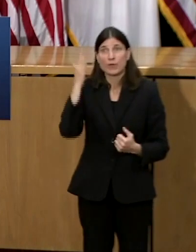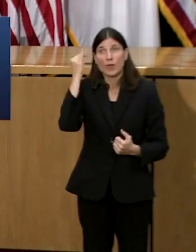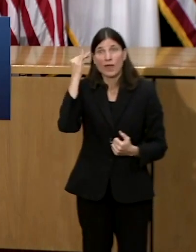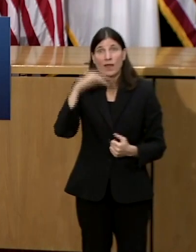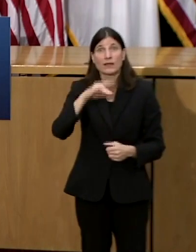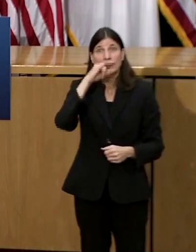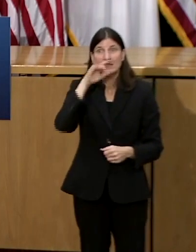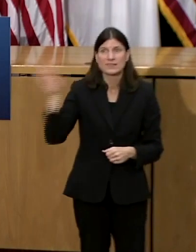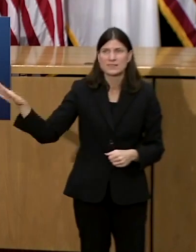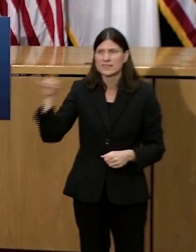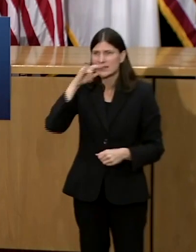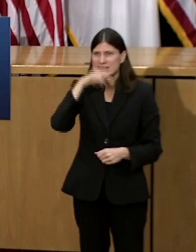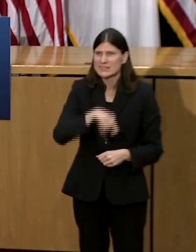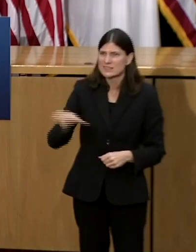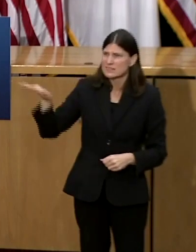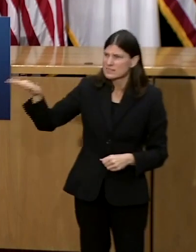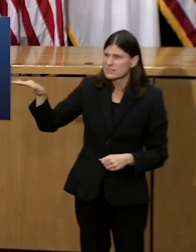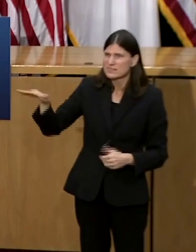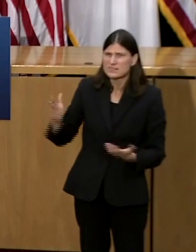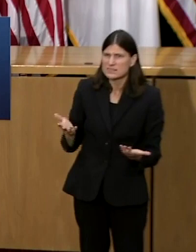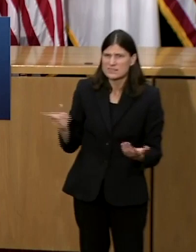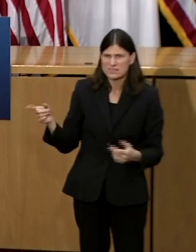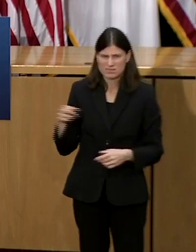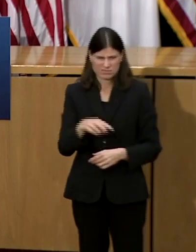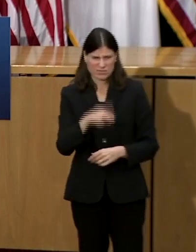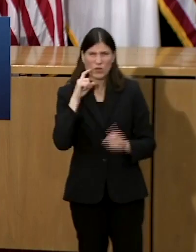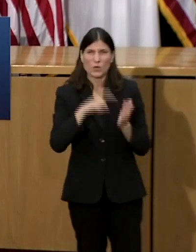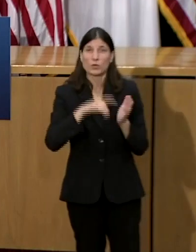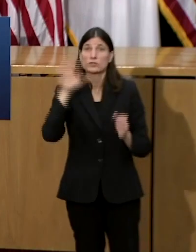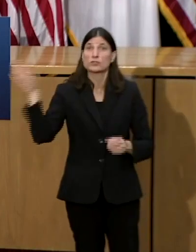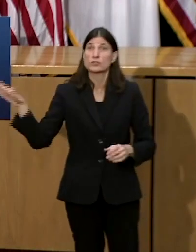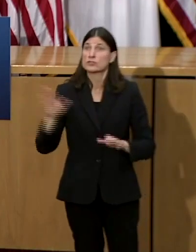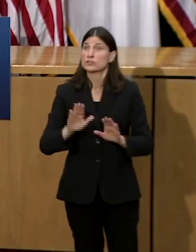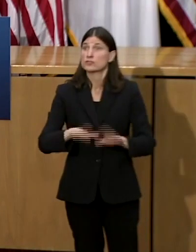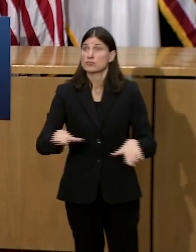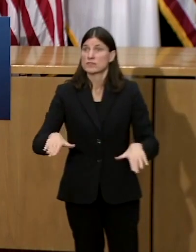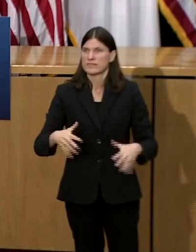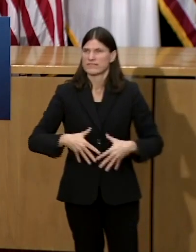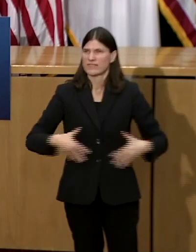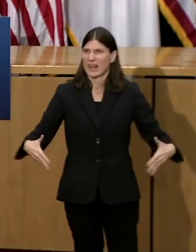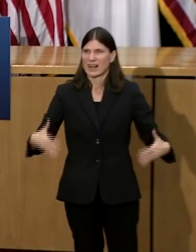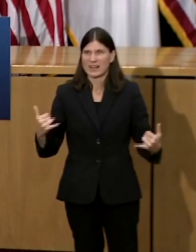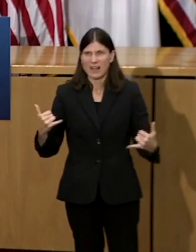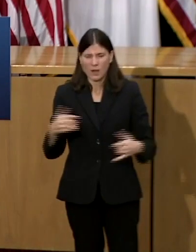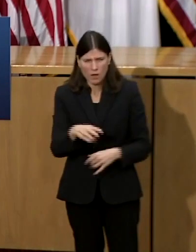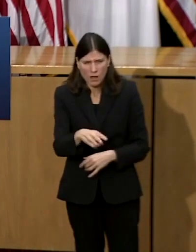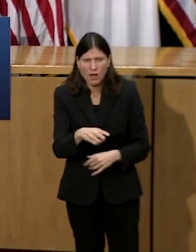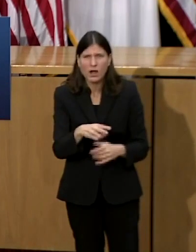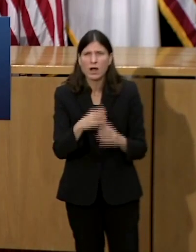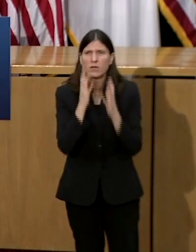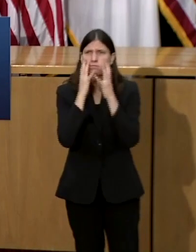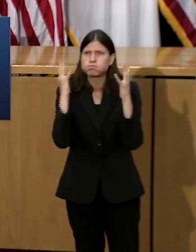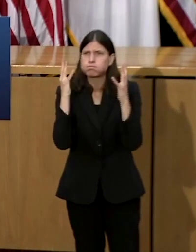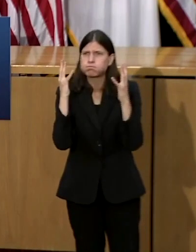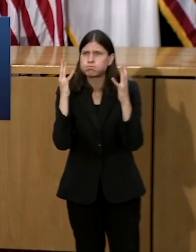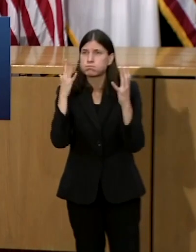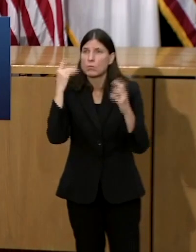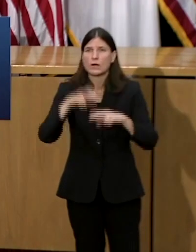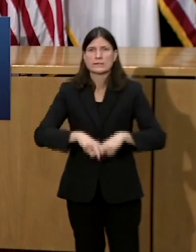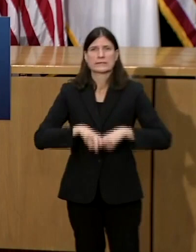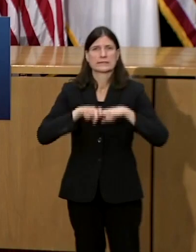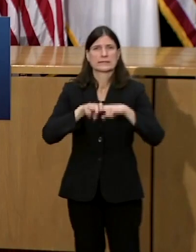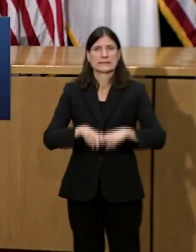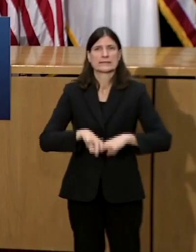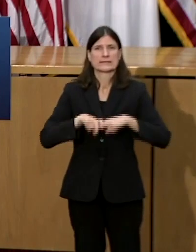school-aged patients have gained 20 pounds or more in just the time of the pandemic. They're sitting for long periods of time with limited